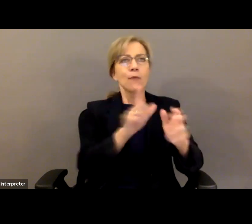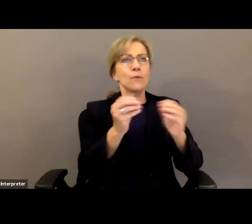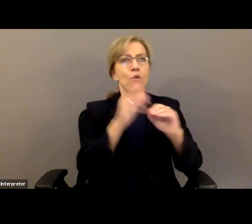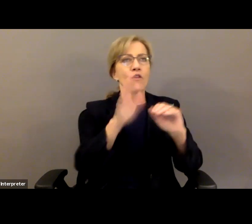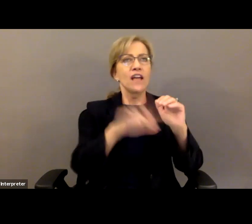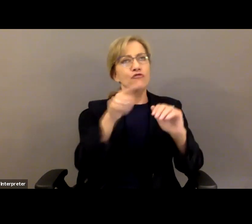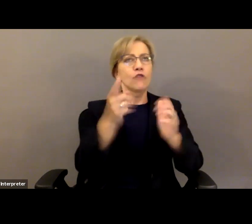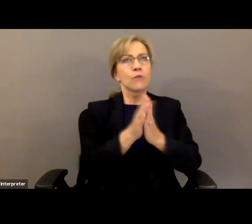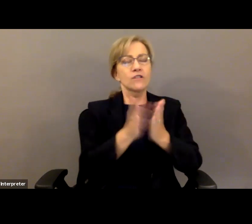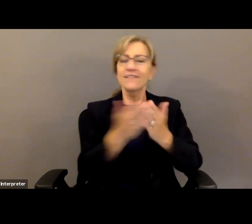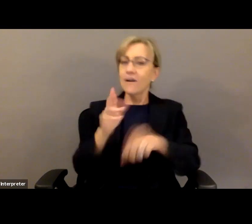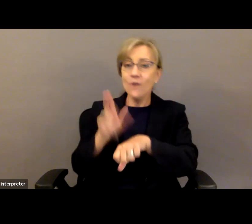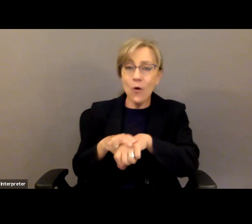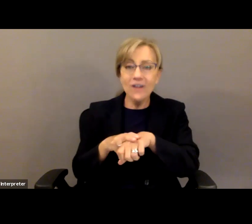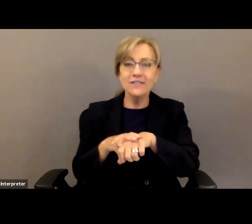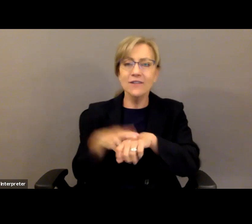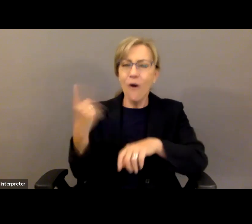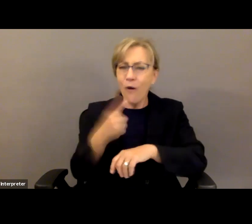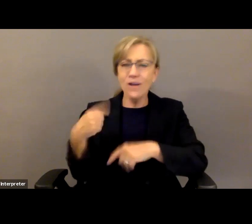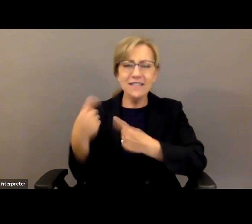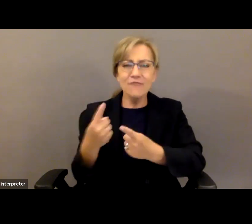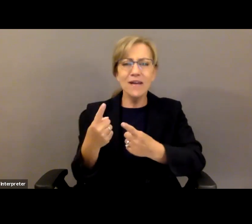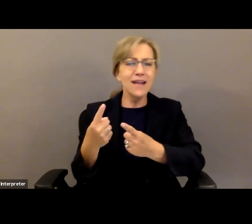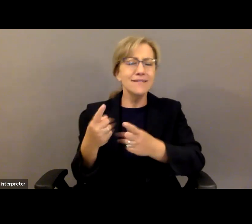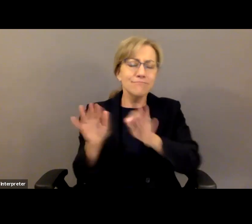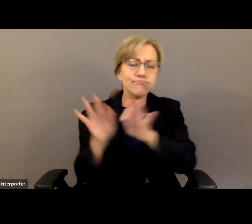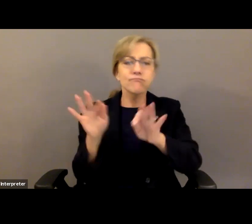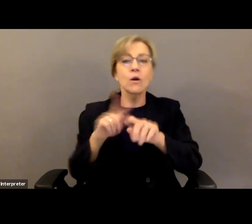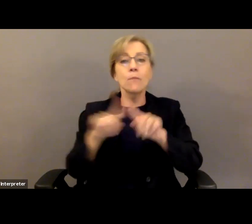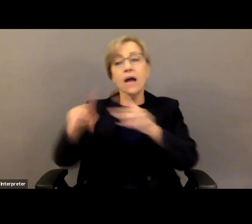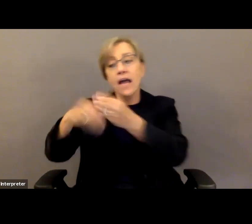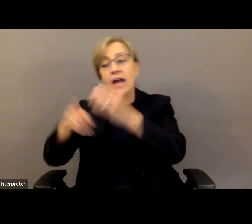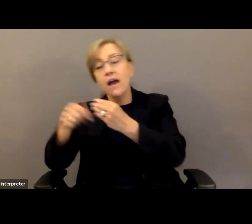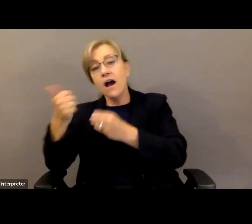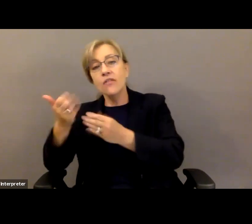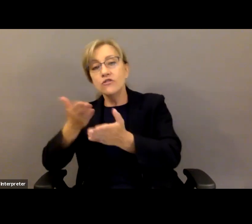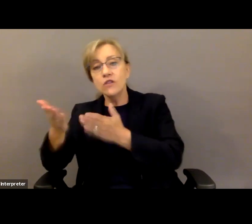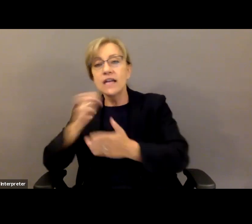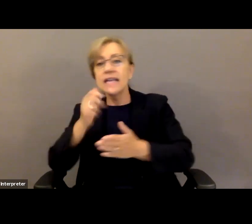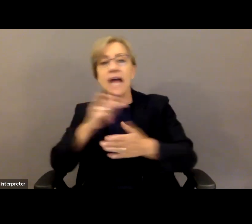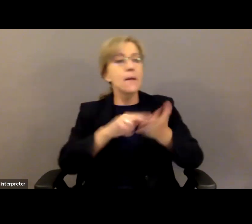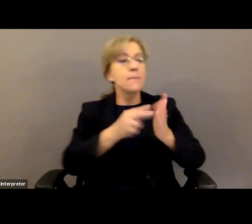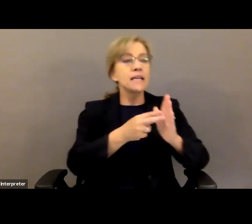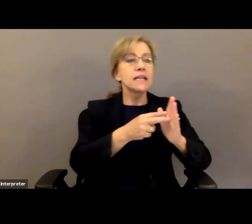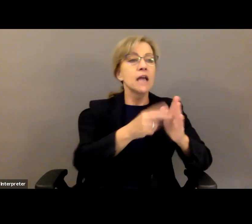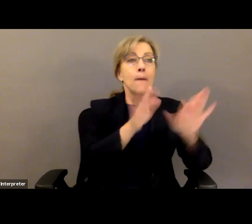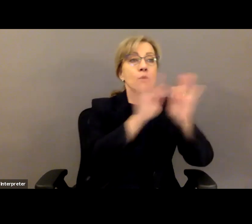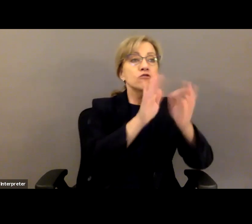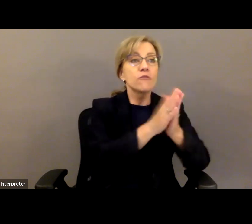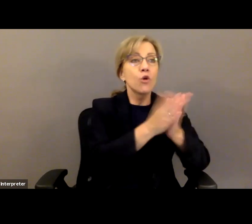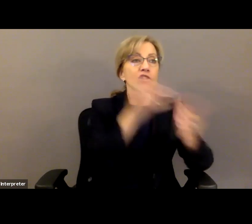been. But the existence of those other services doesn't mean that books are any less important. And in fact, I think it's just the